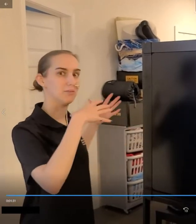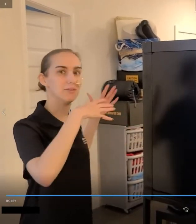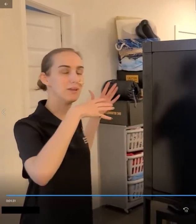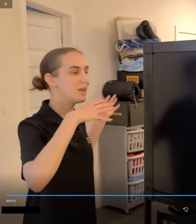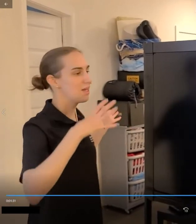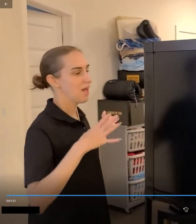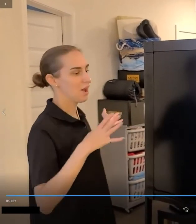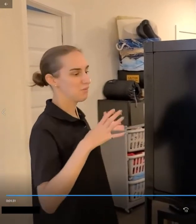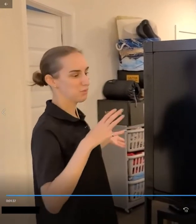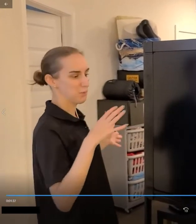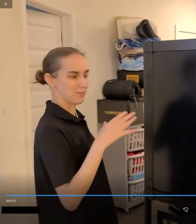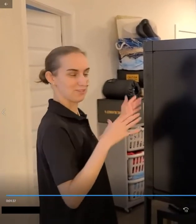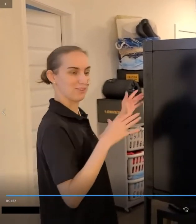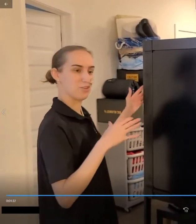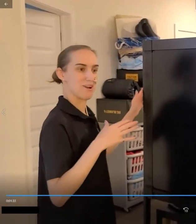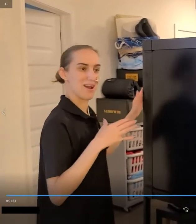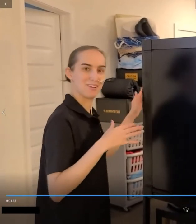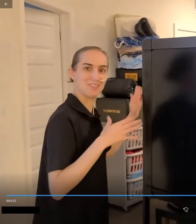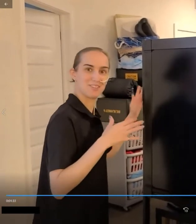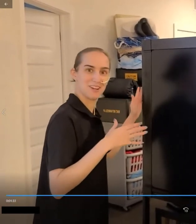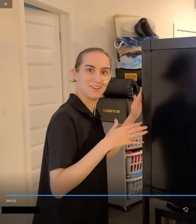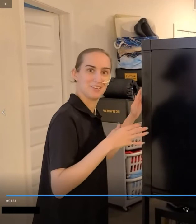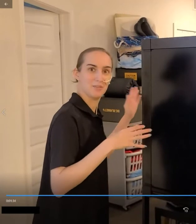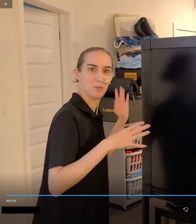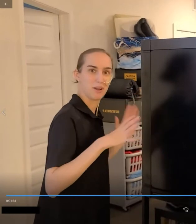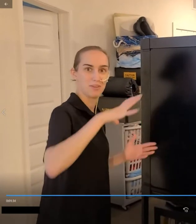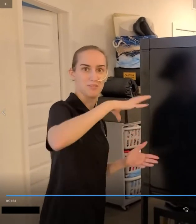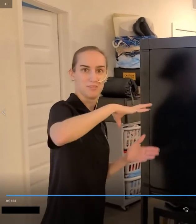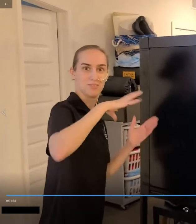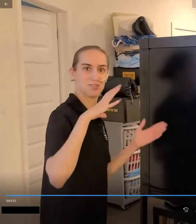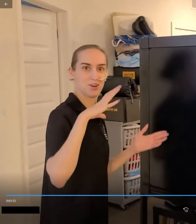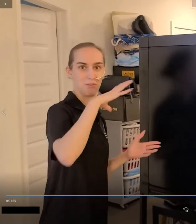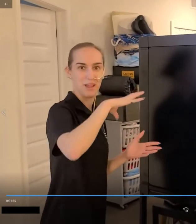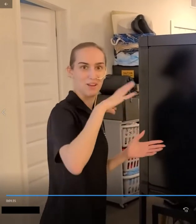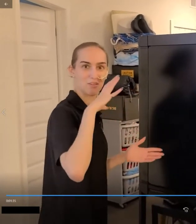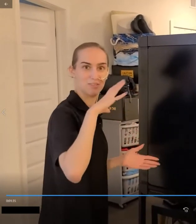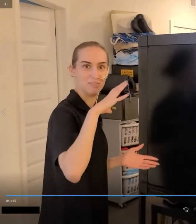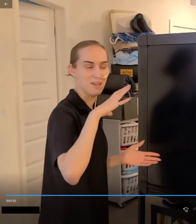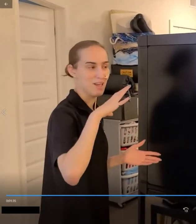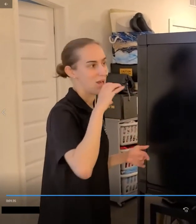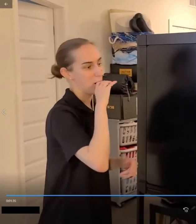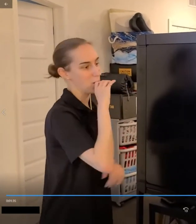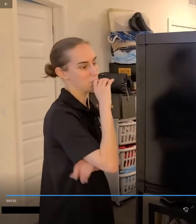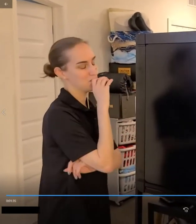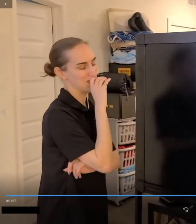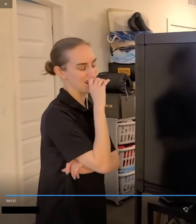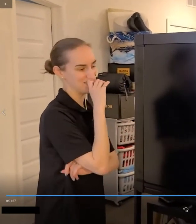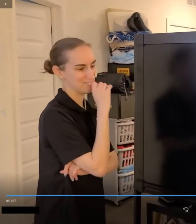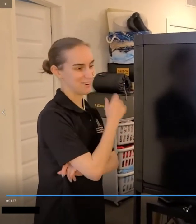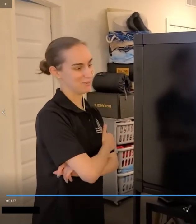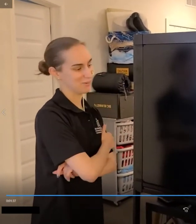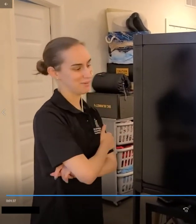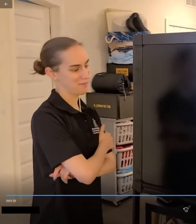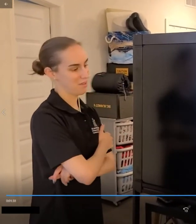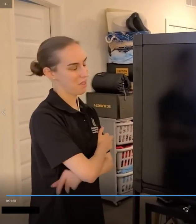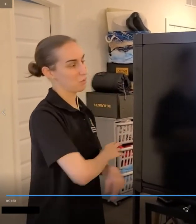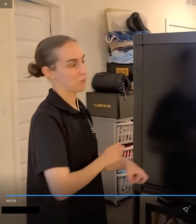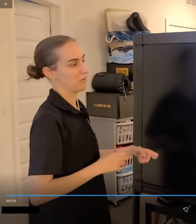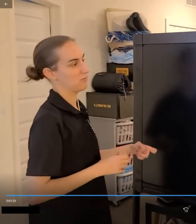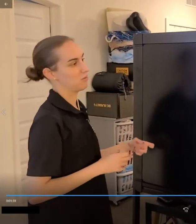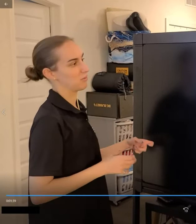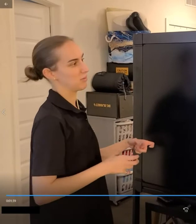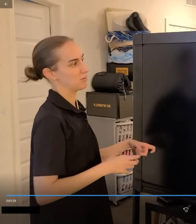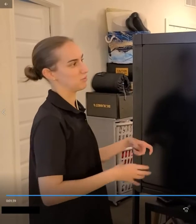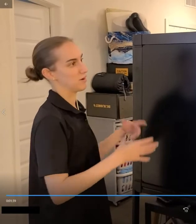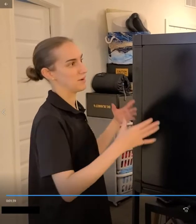If I could, I almost want to put this on a drafting stand where I could tilt the angle. Yeah. But I haven't found.